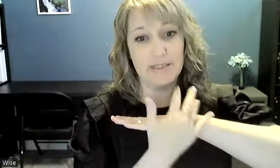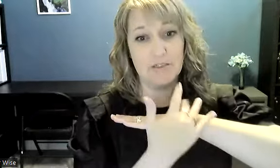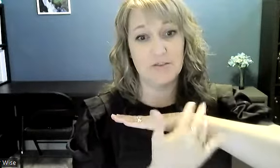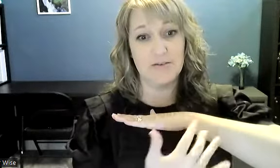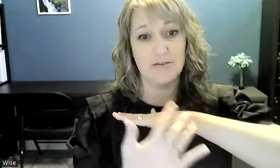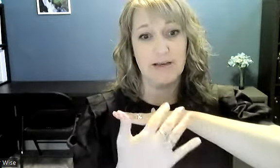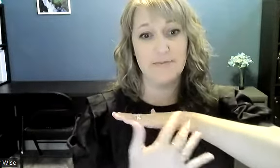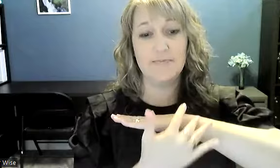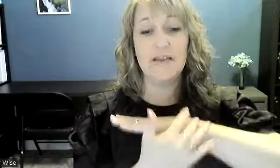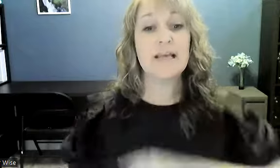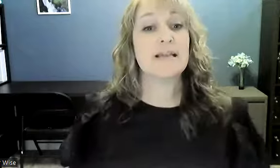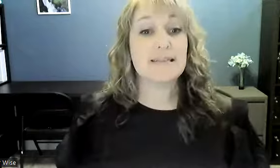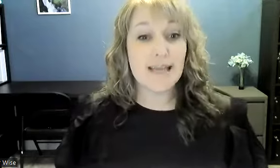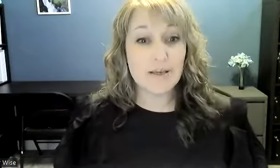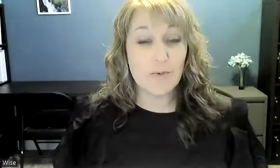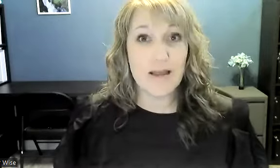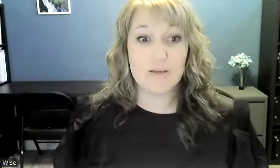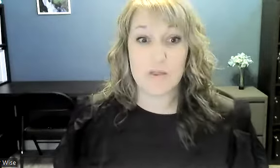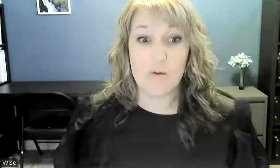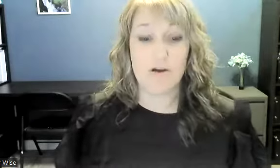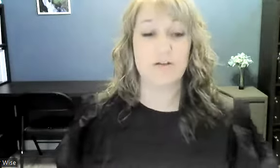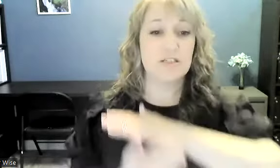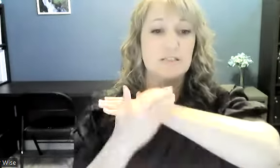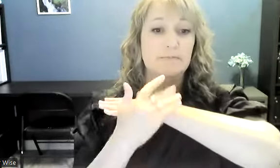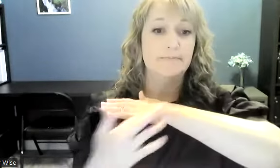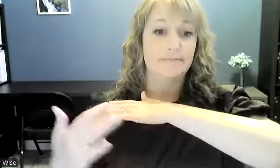beach, okay? The second way is without water, just.